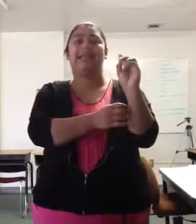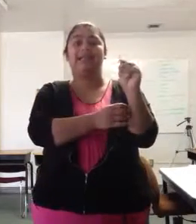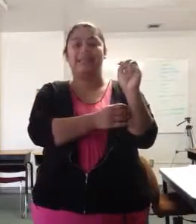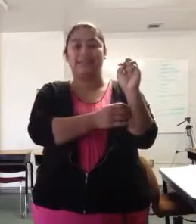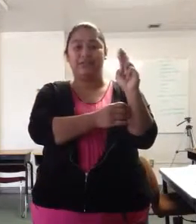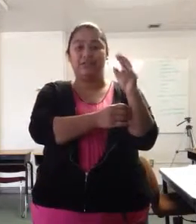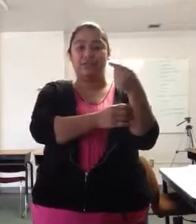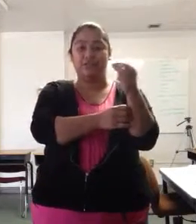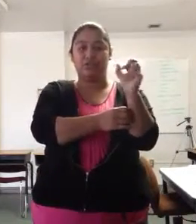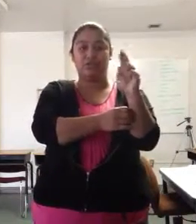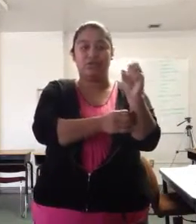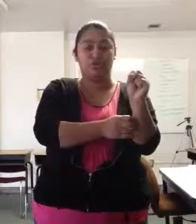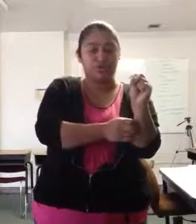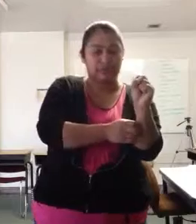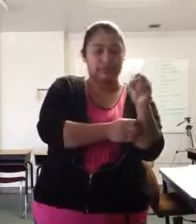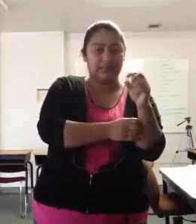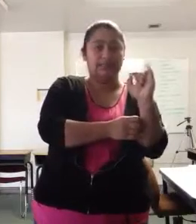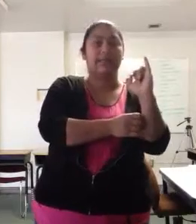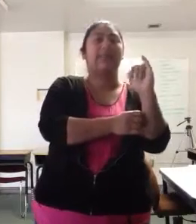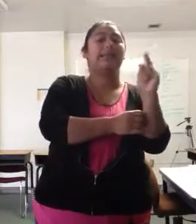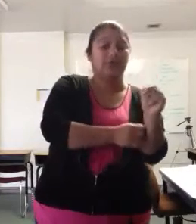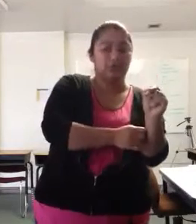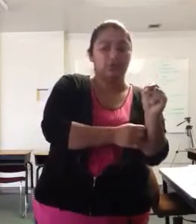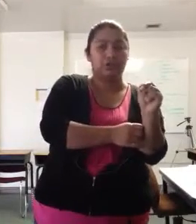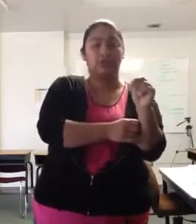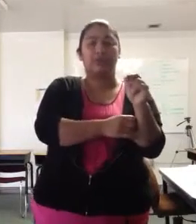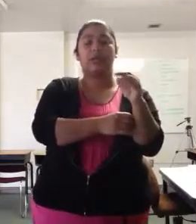And along with integers, rational.